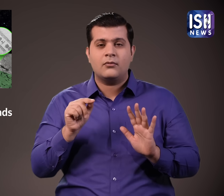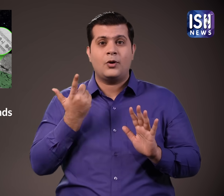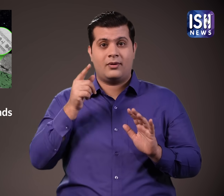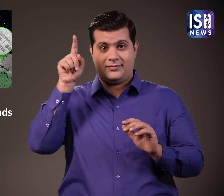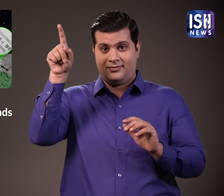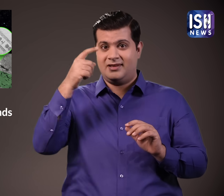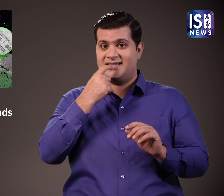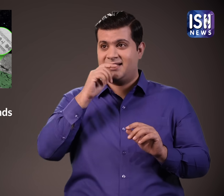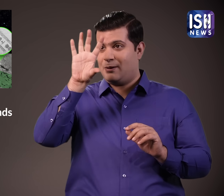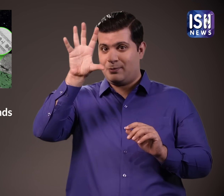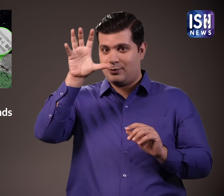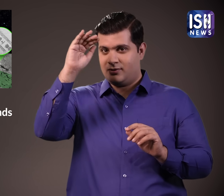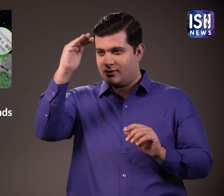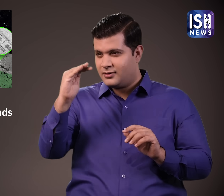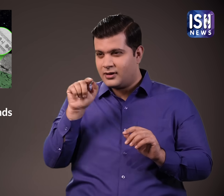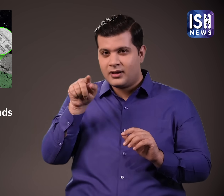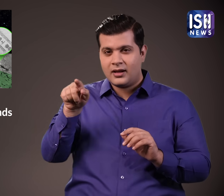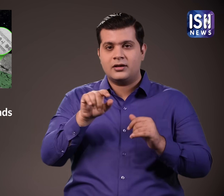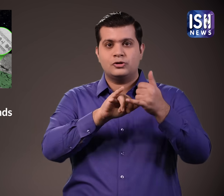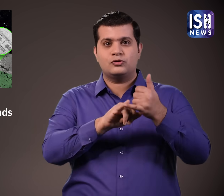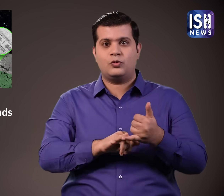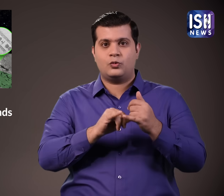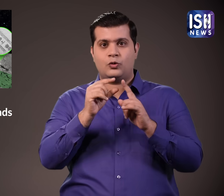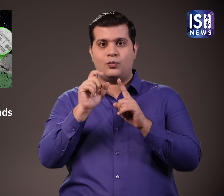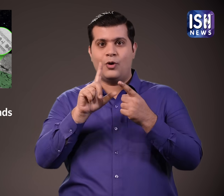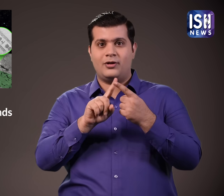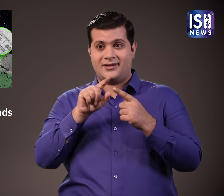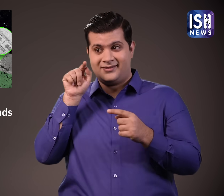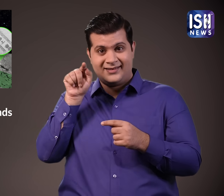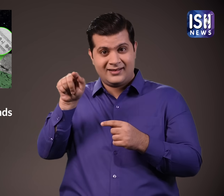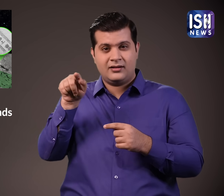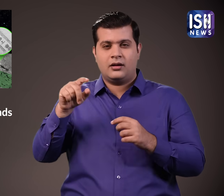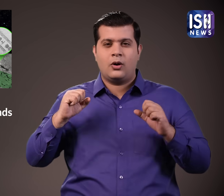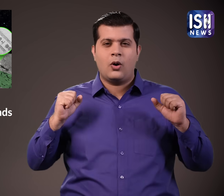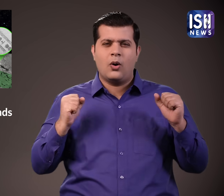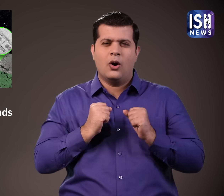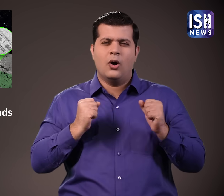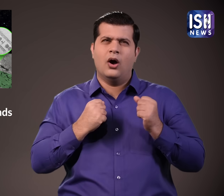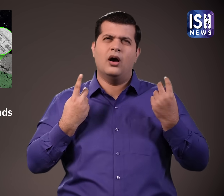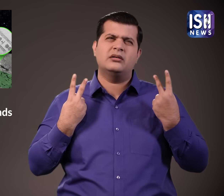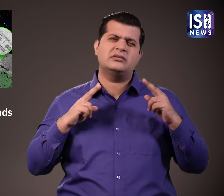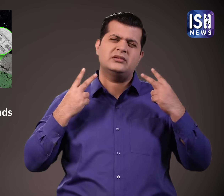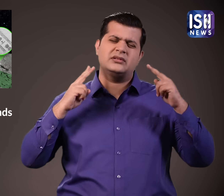Because the temperature at the south pole of the moon goes up to minus 238 degrees Celsius.